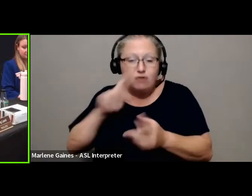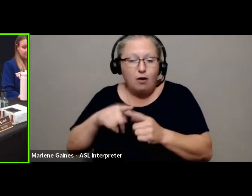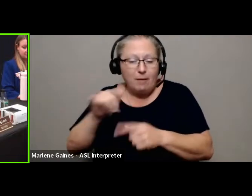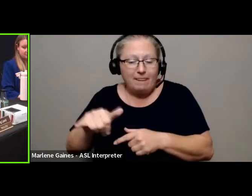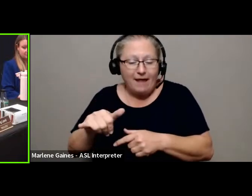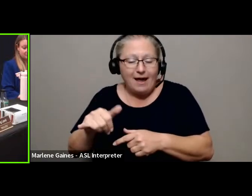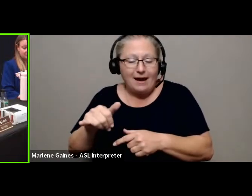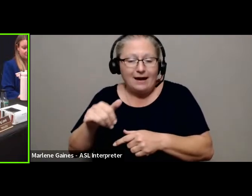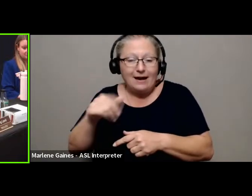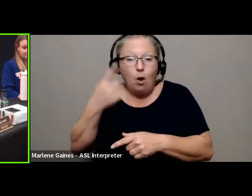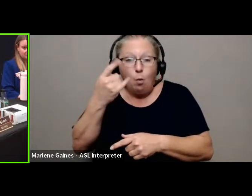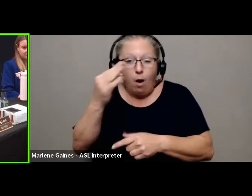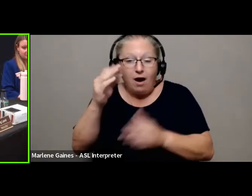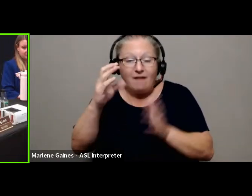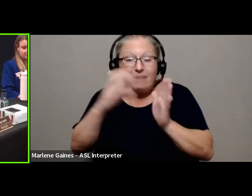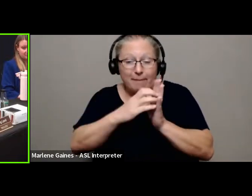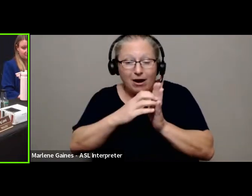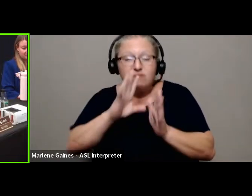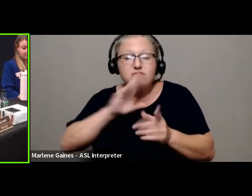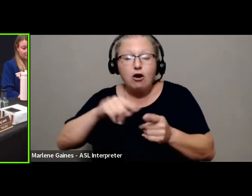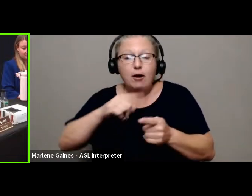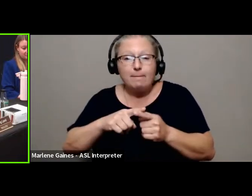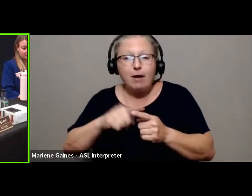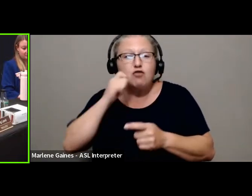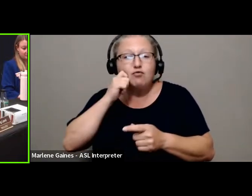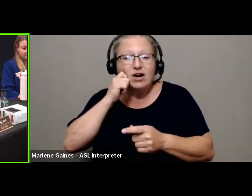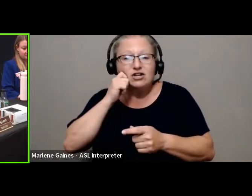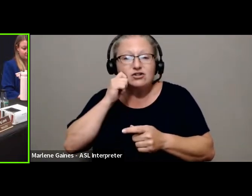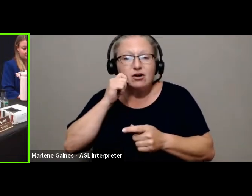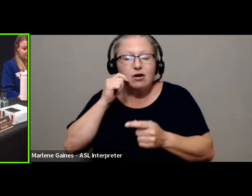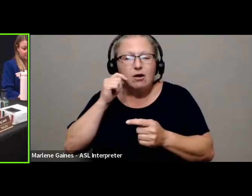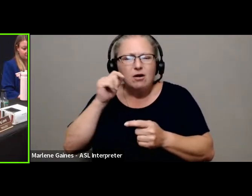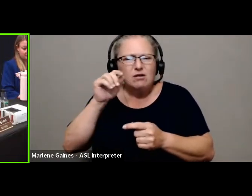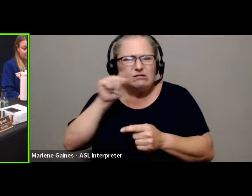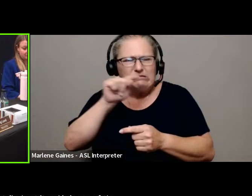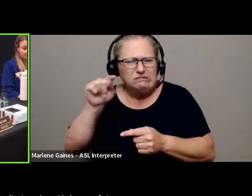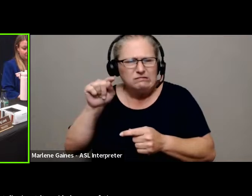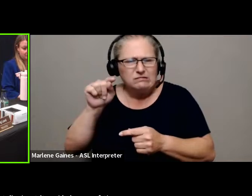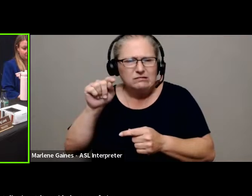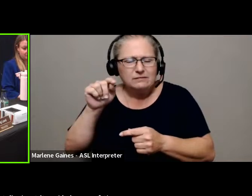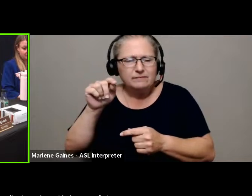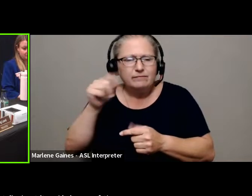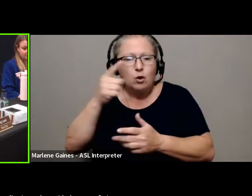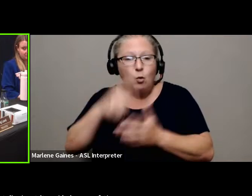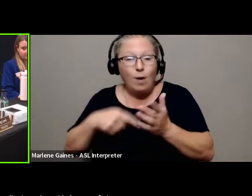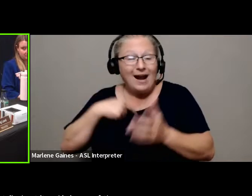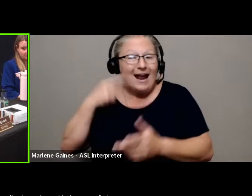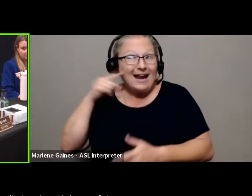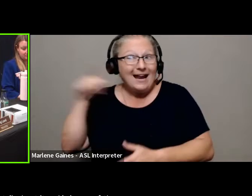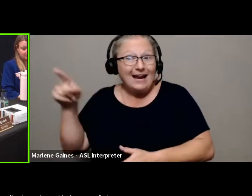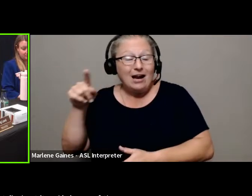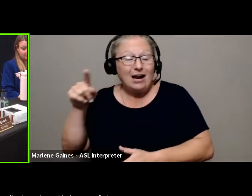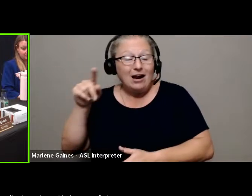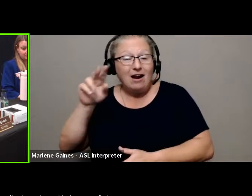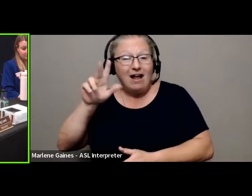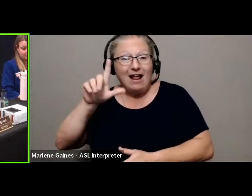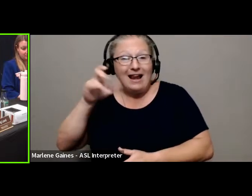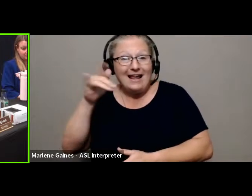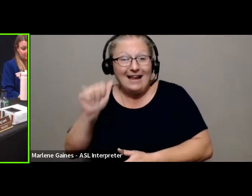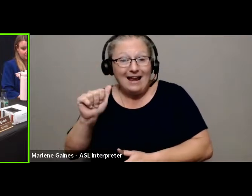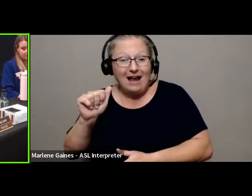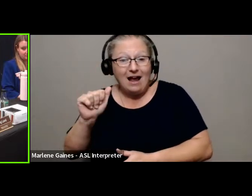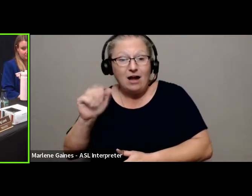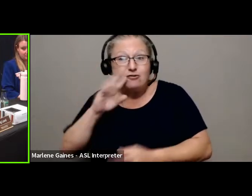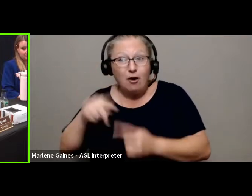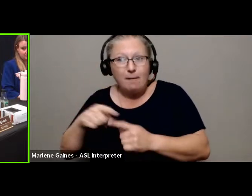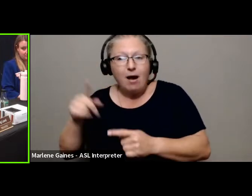it. And in one of the paragraphs, it talks about racial battle fatigue. And what I hear Lehia talking about is this is going on with me all